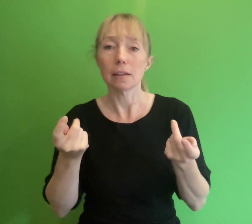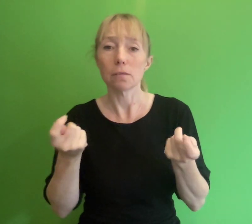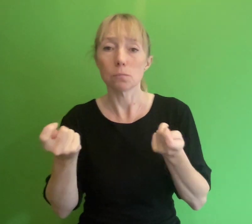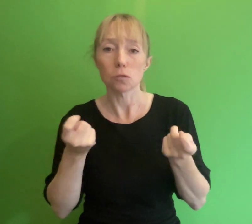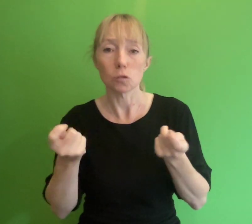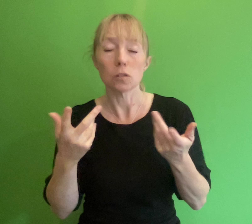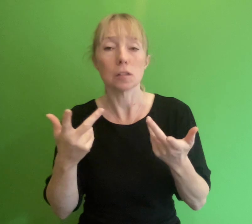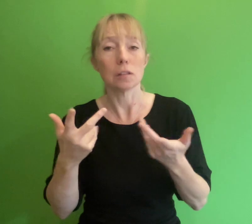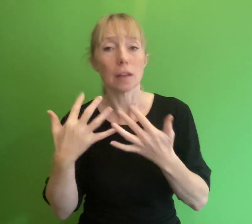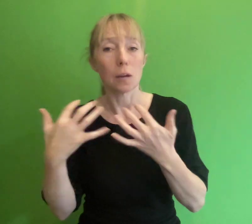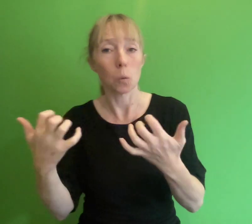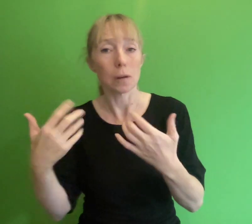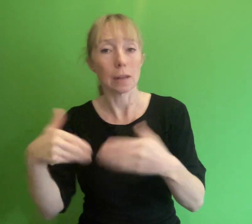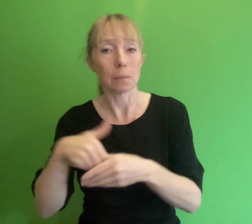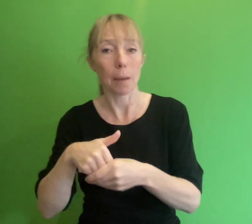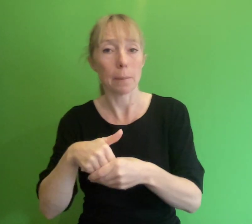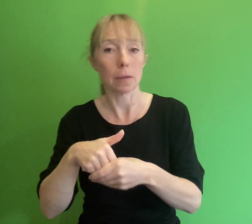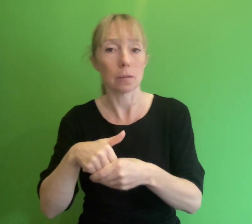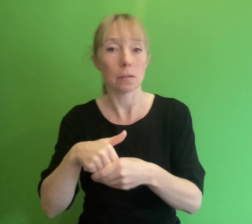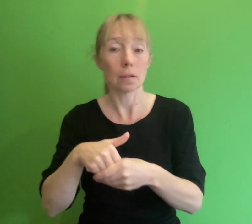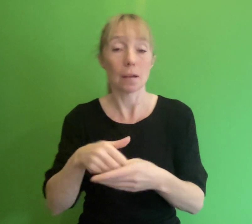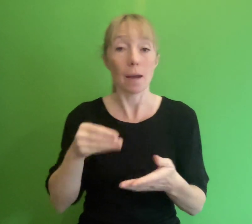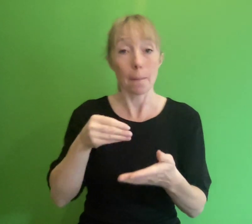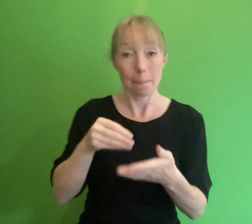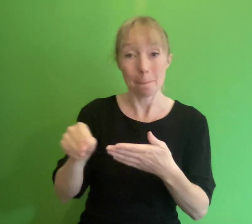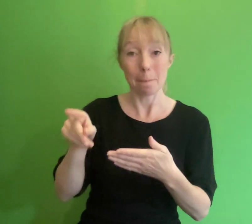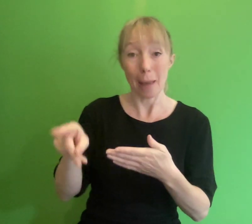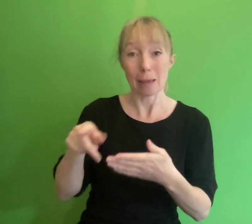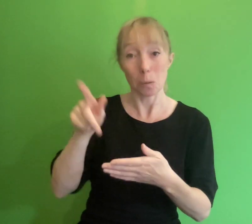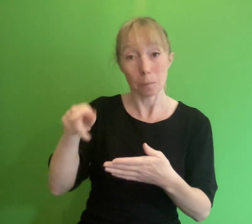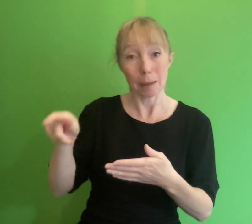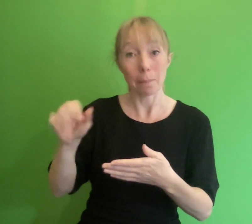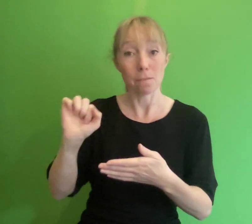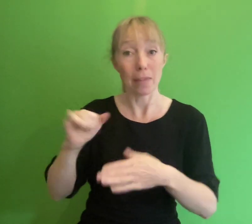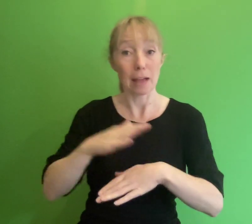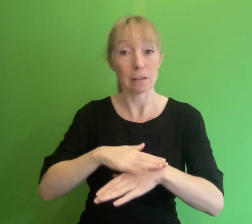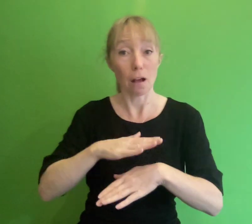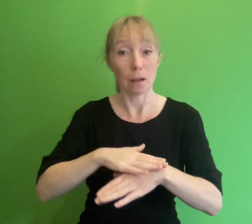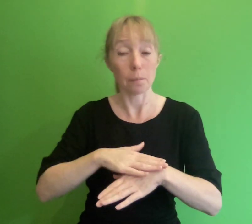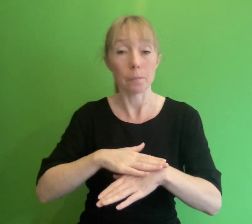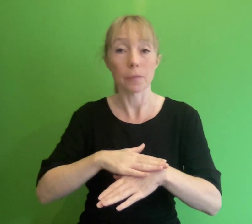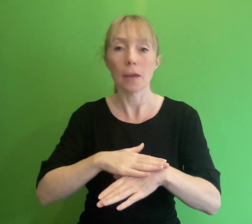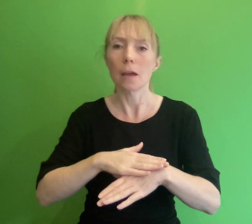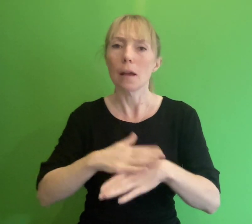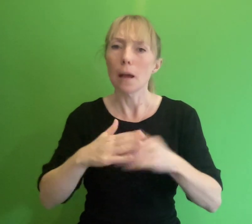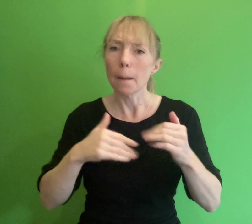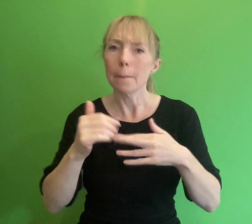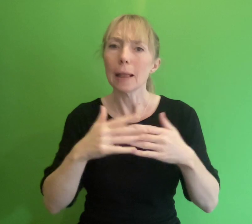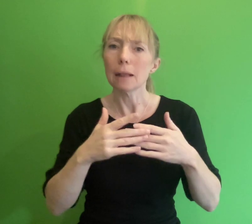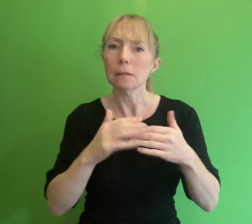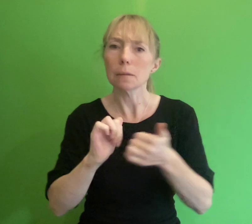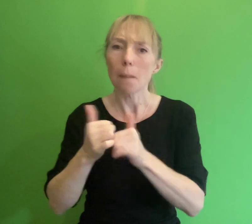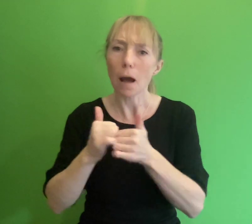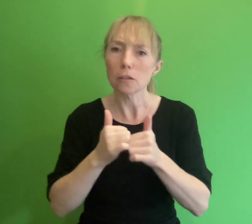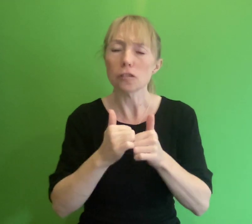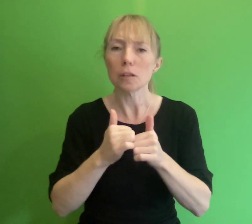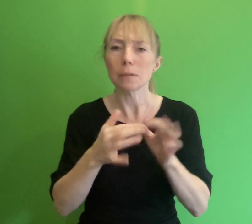audience members, paying them for their time. Build partnerships and connections with disabled-led